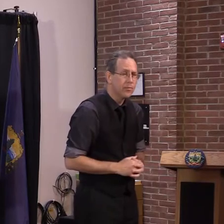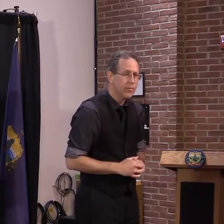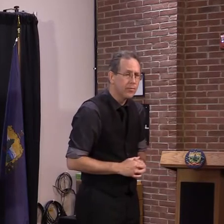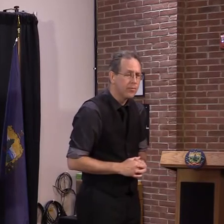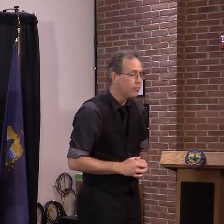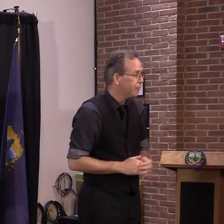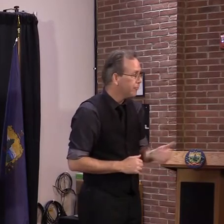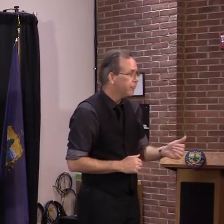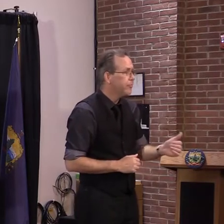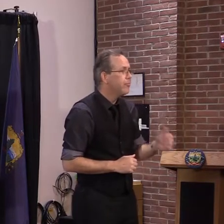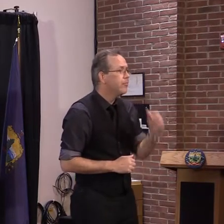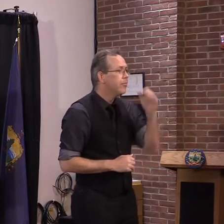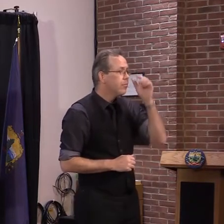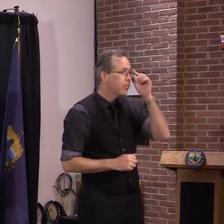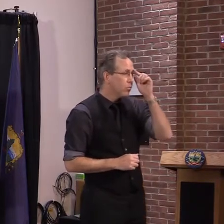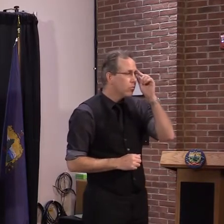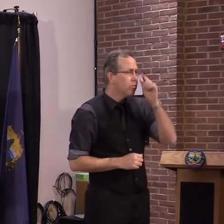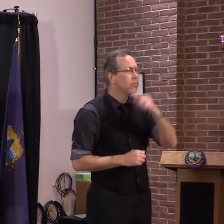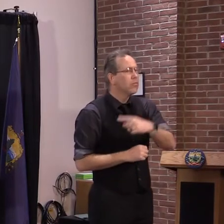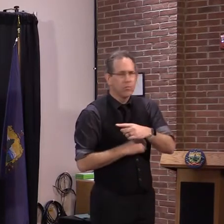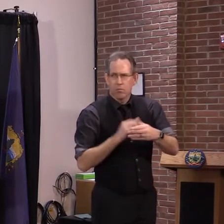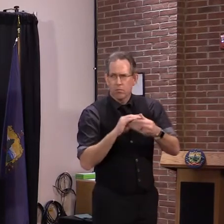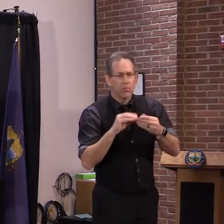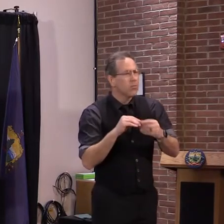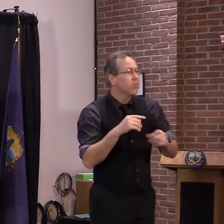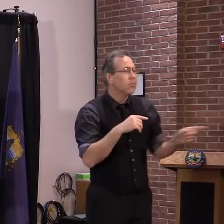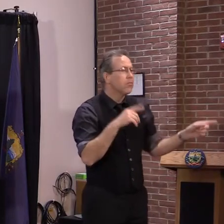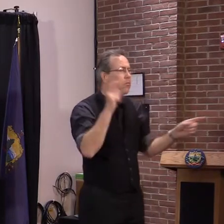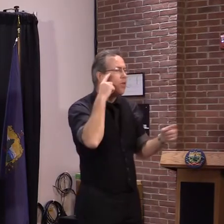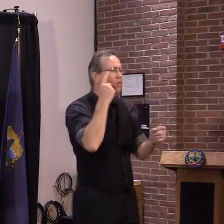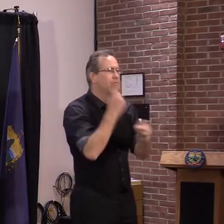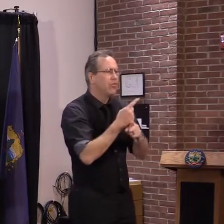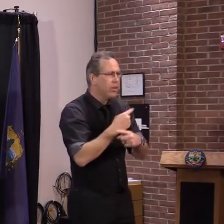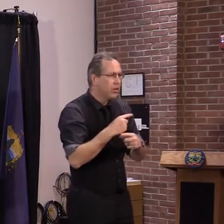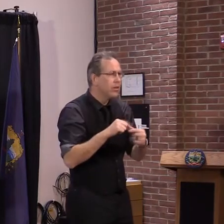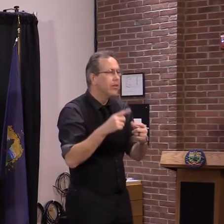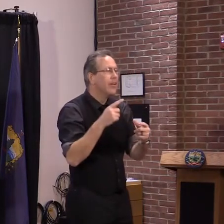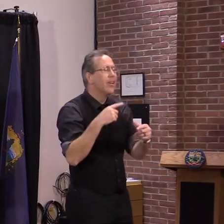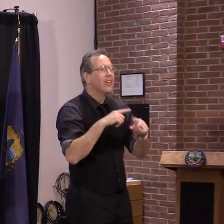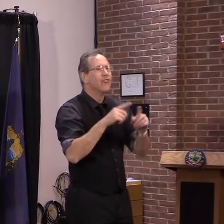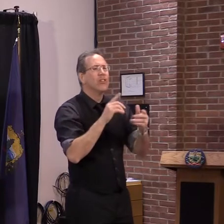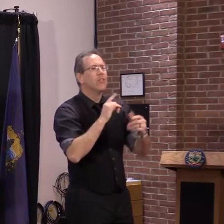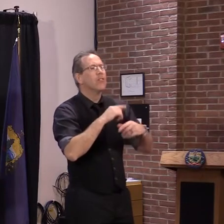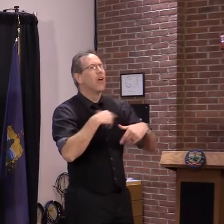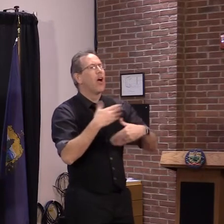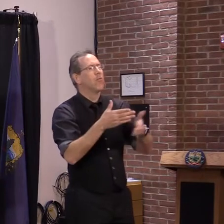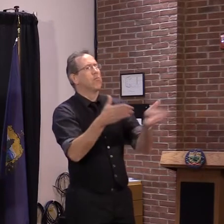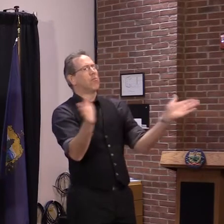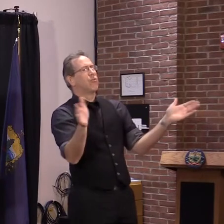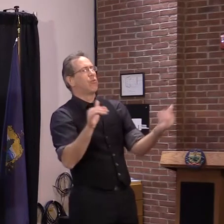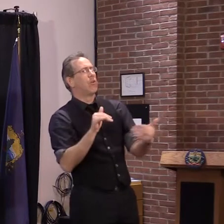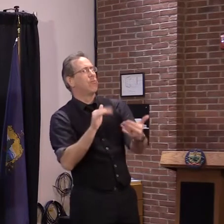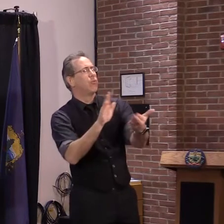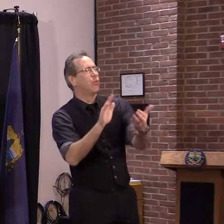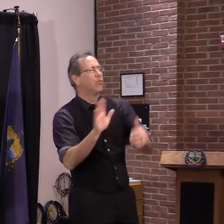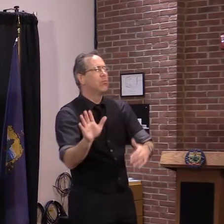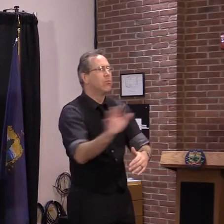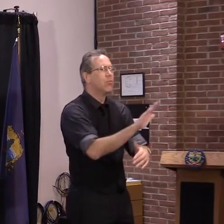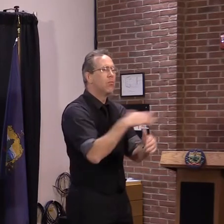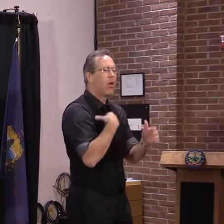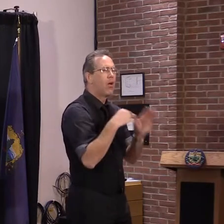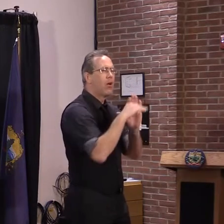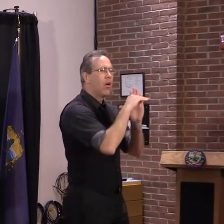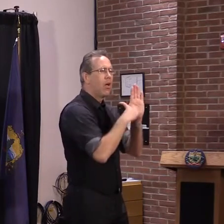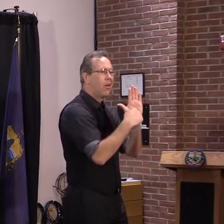The governor's, we're trying to approach this in a general way. Certainly we hear instances of these things. I think, what surfaced in the last couple of